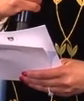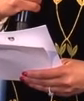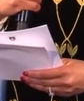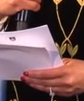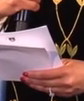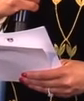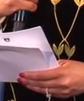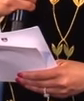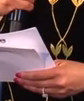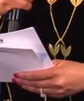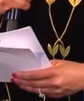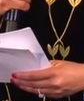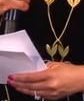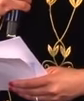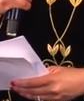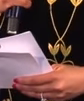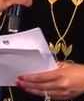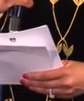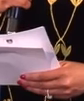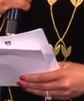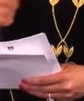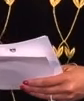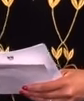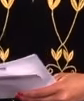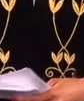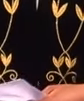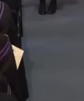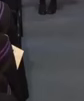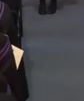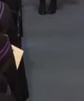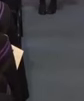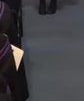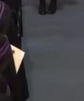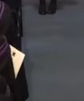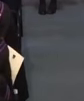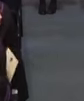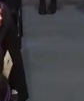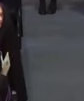dissolve this congregation of the University of Cape Town.